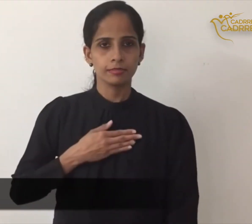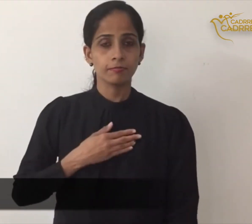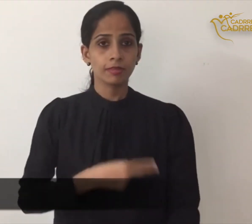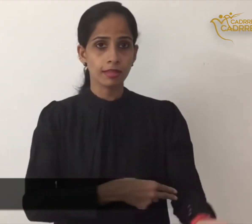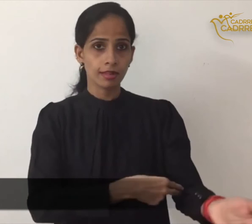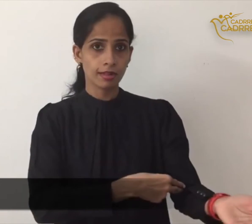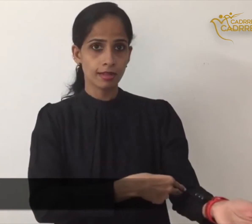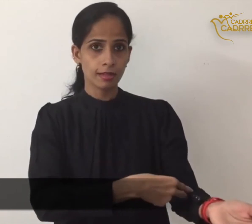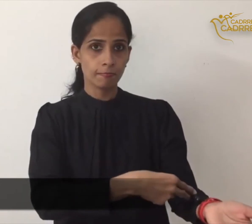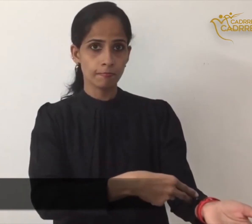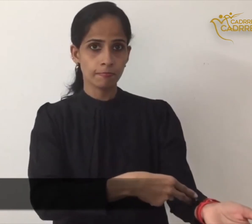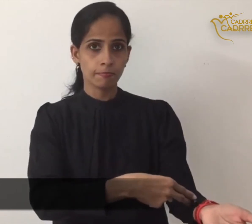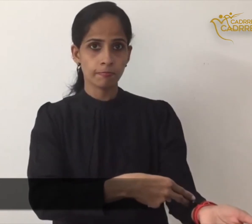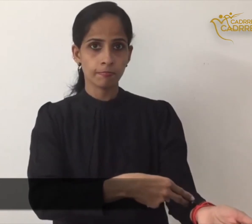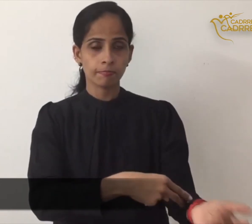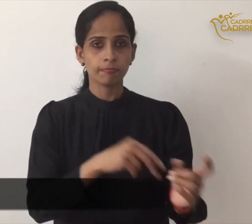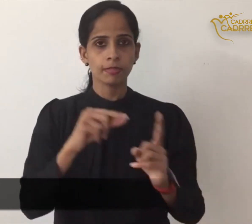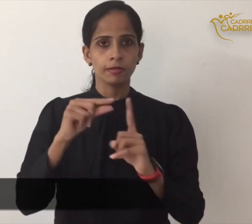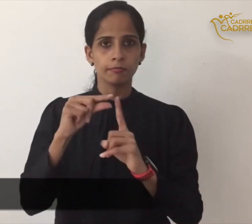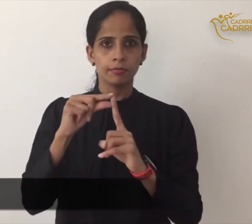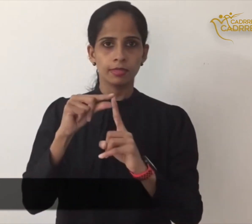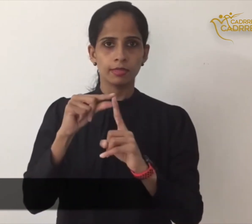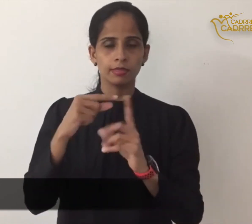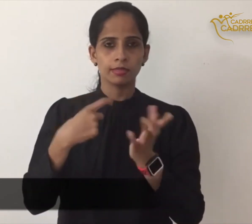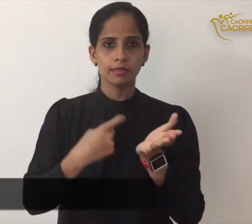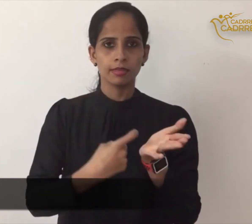My name is